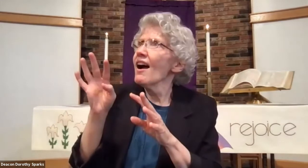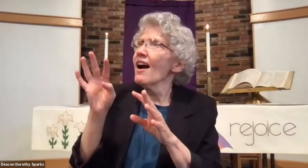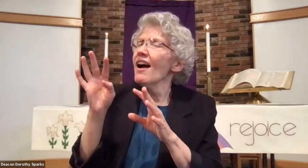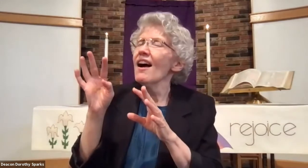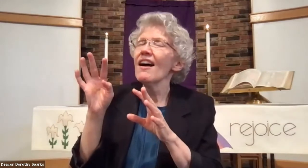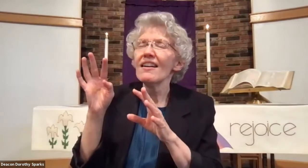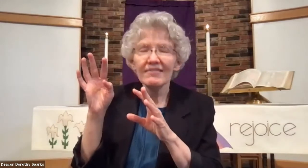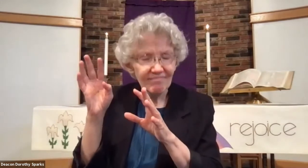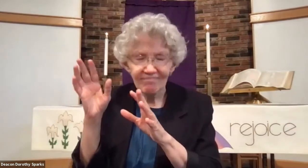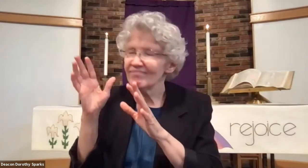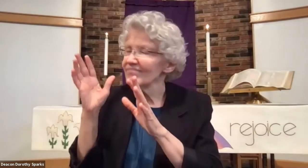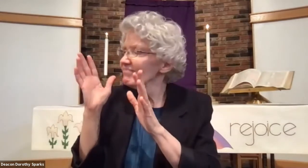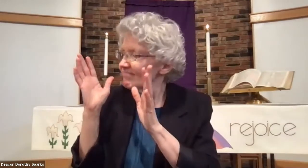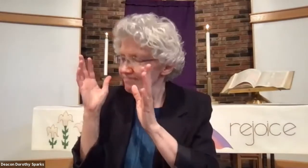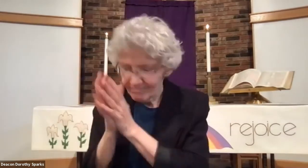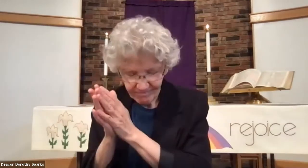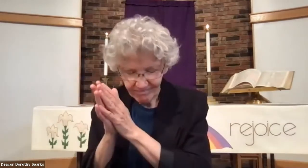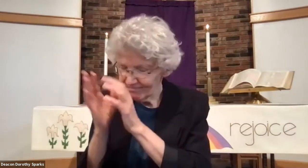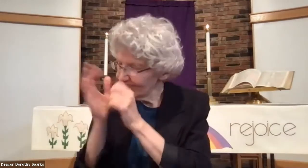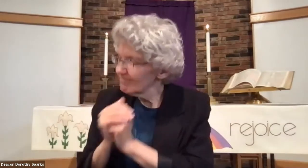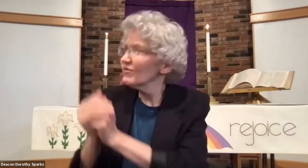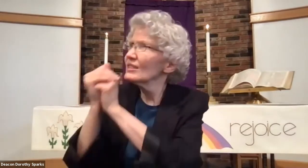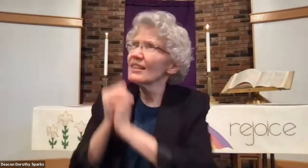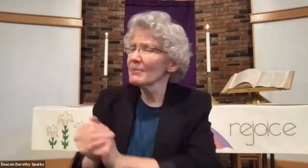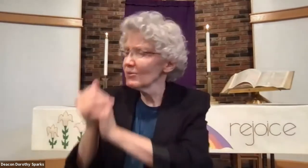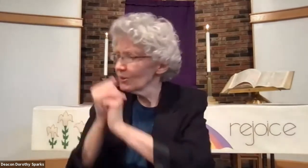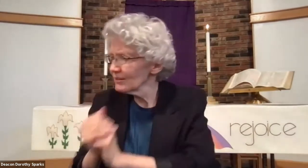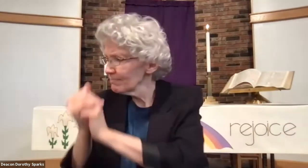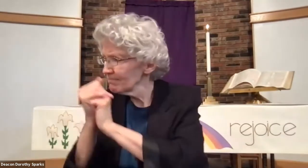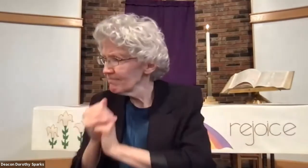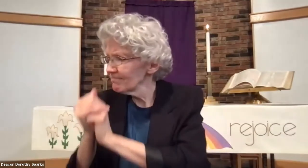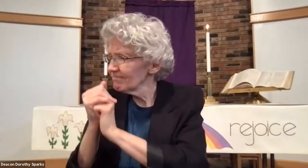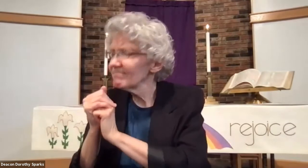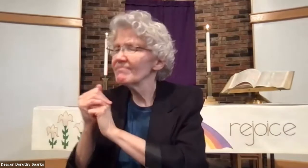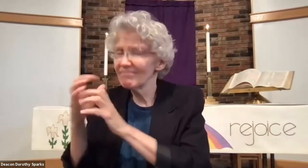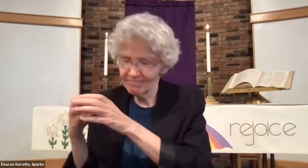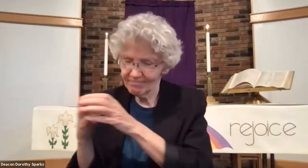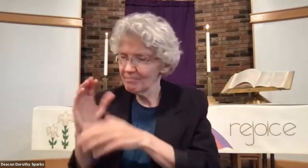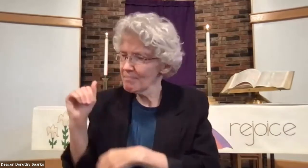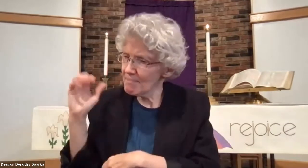After his disciples had worshipped him, they returned to Jerusalem